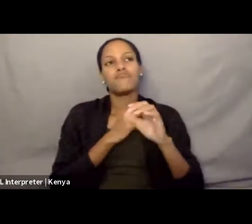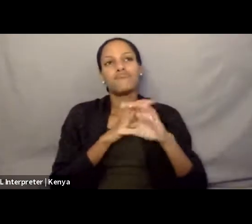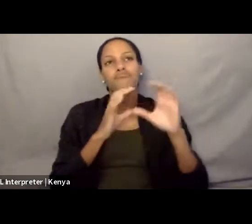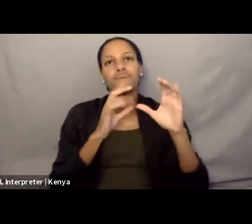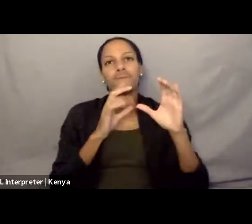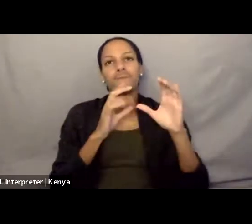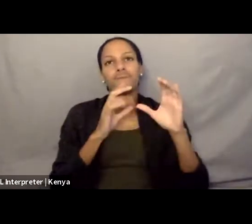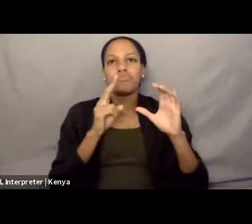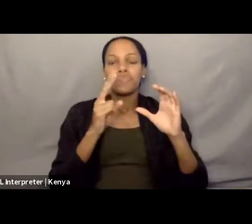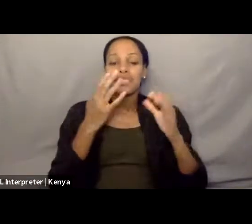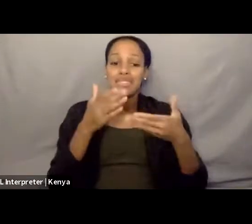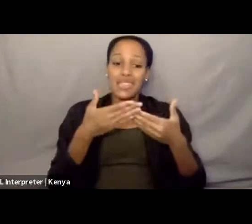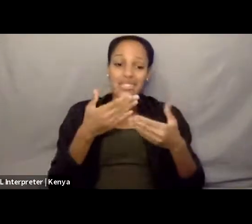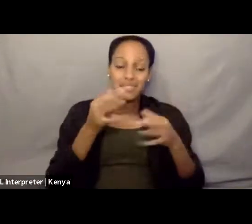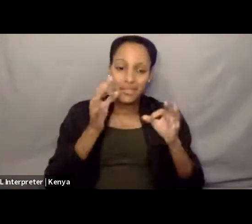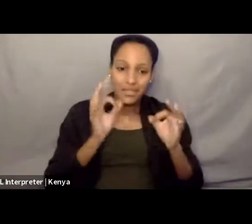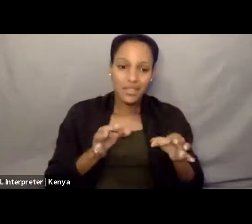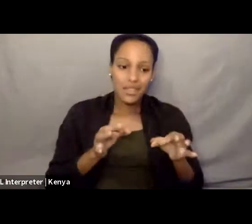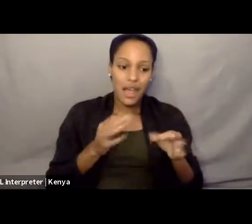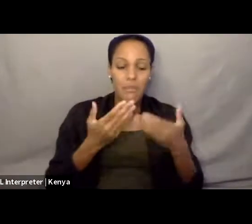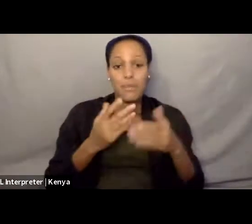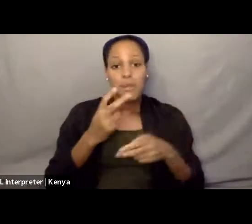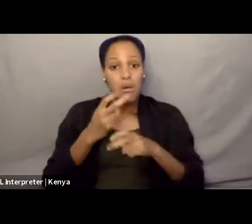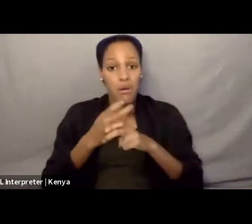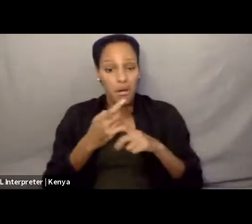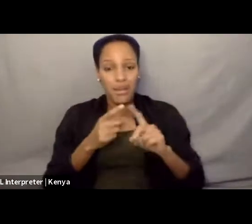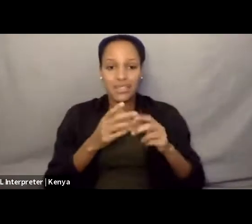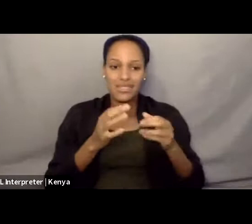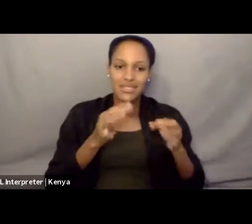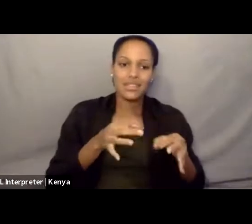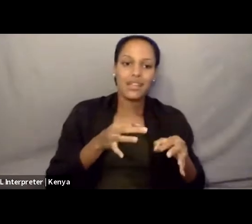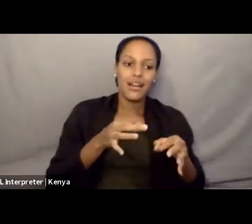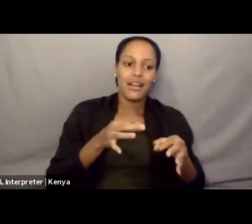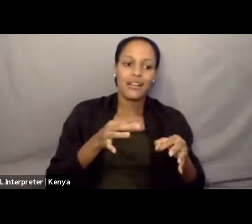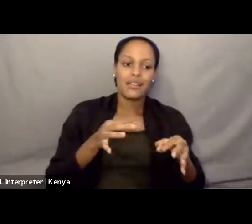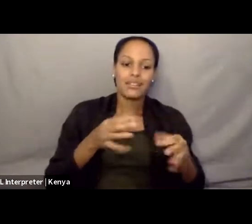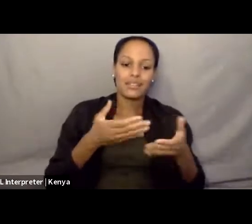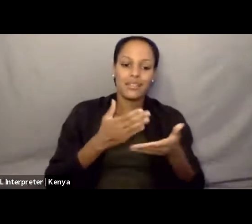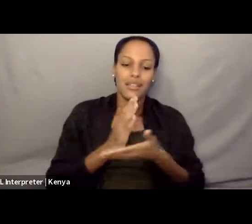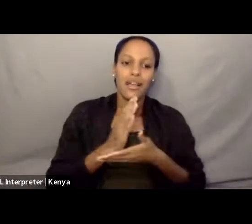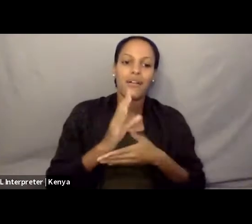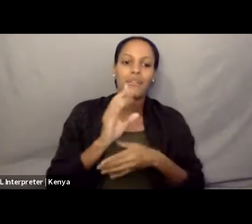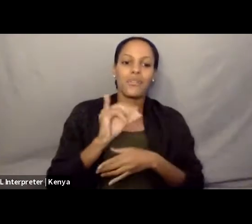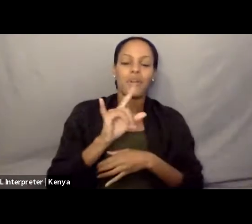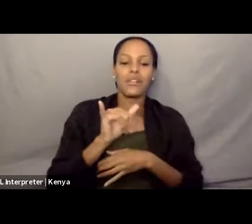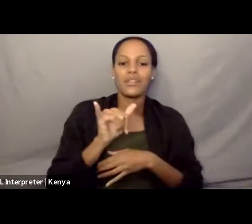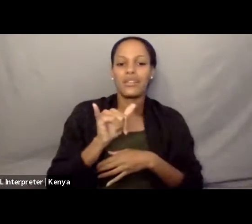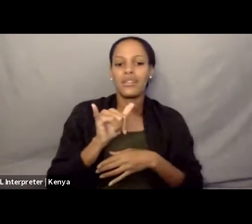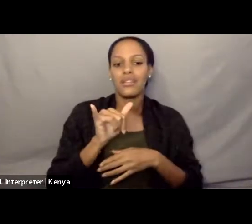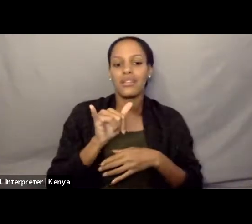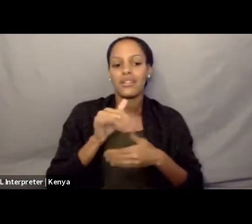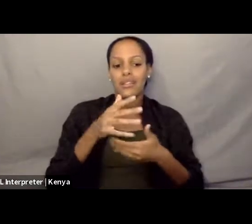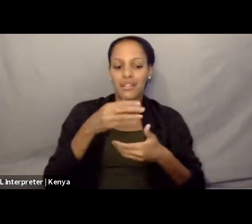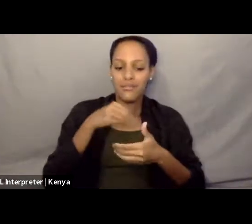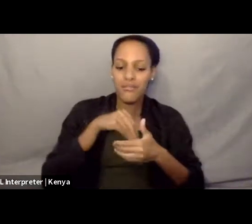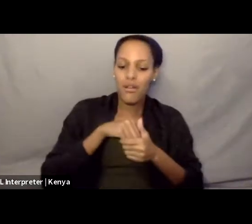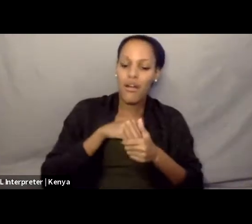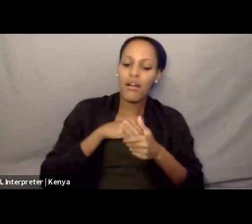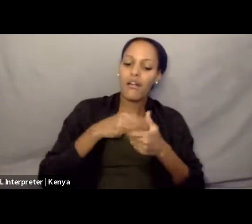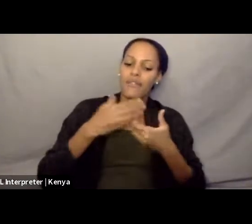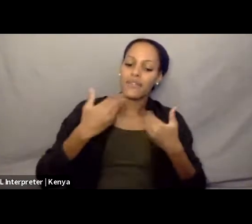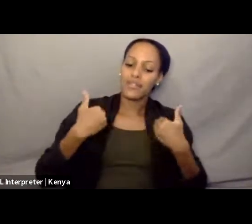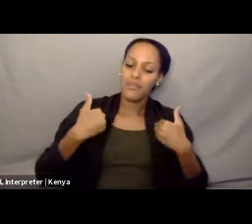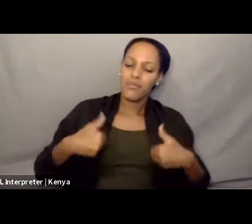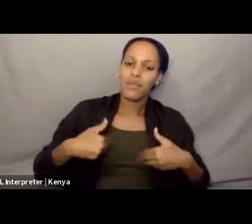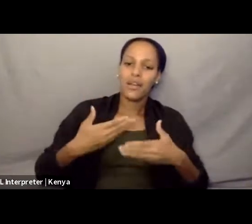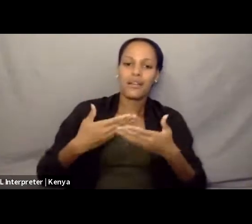you decide it, which might be hard, to let the oiling be of the baby you. Or at least I thought so